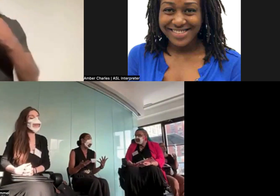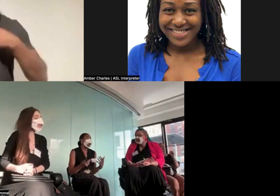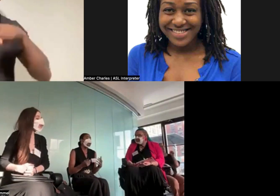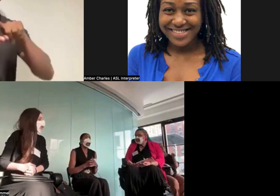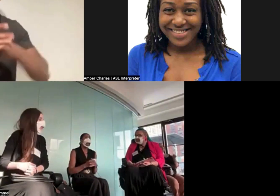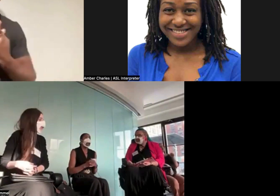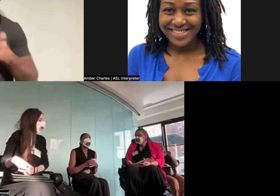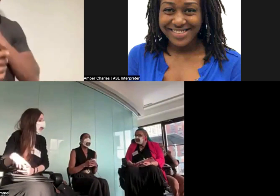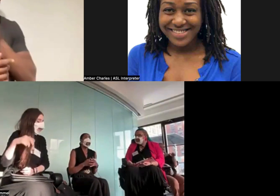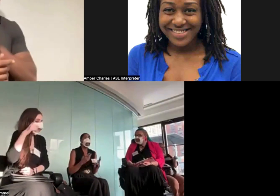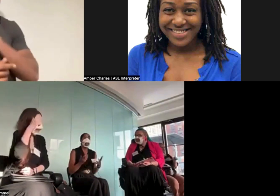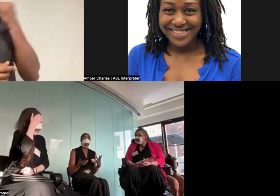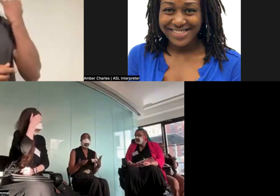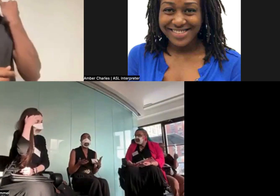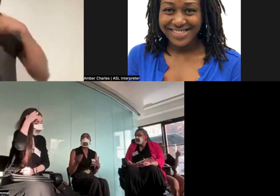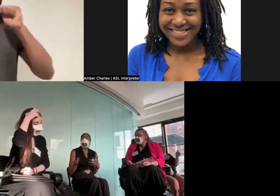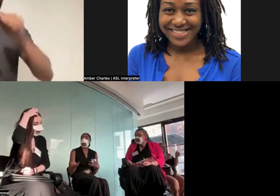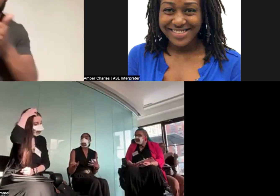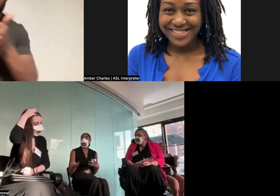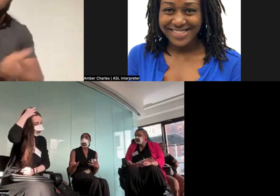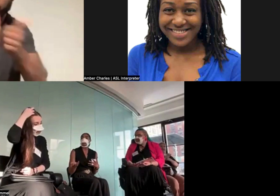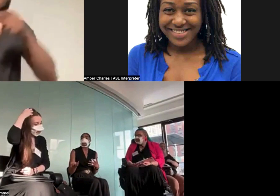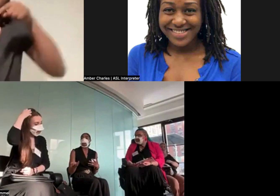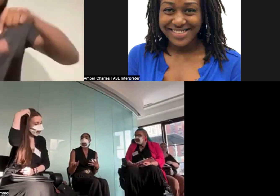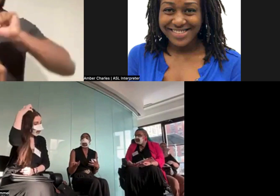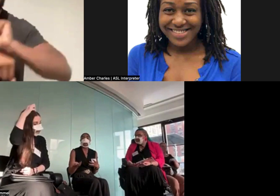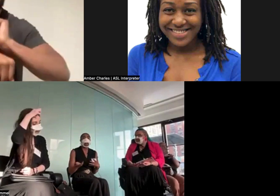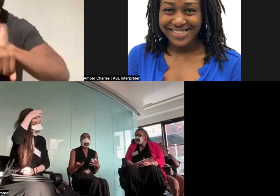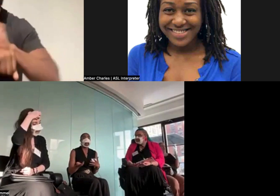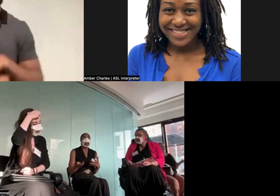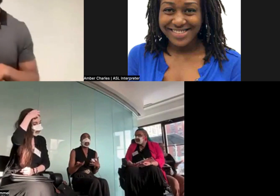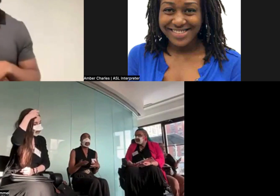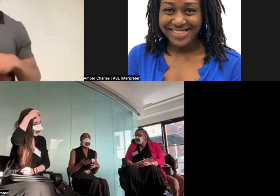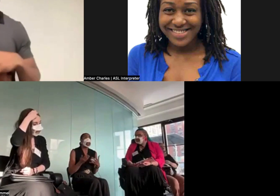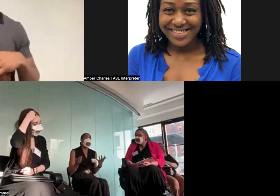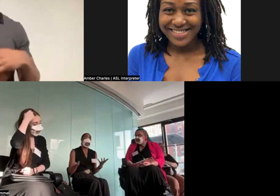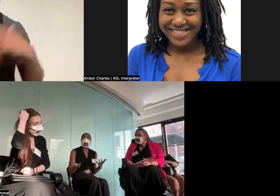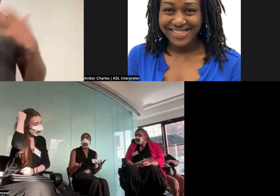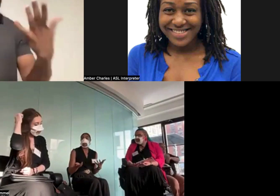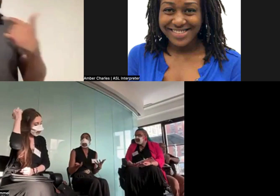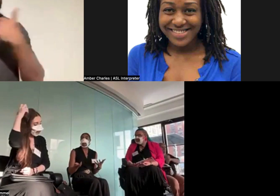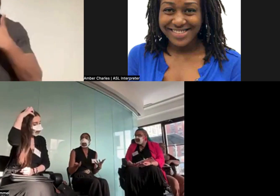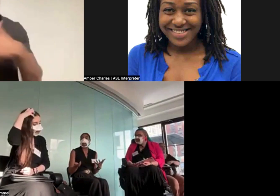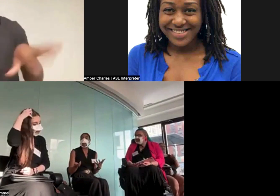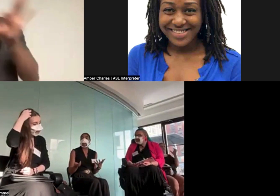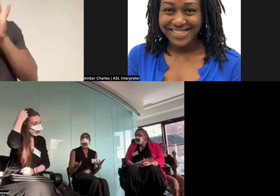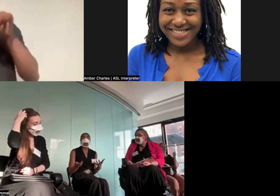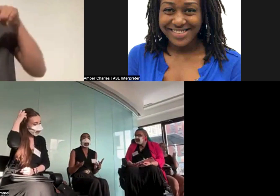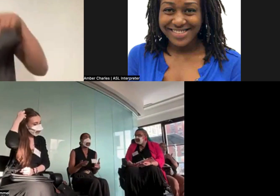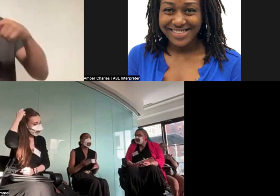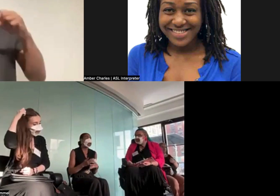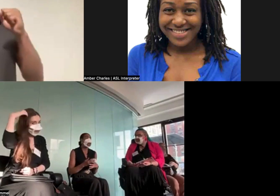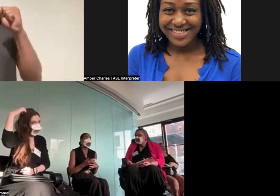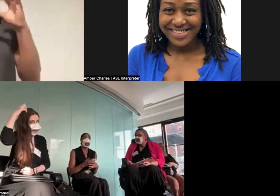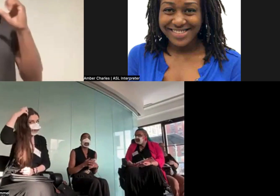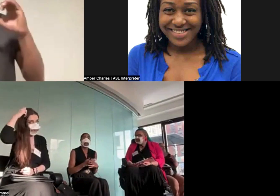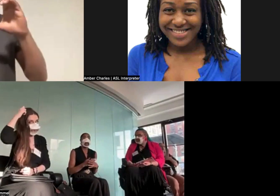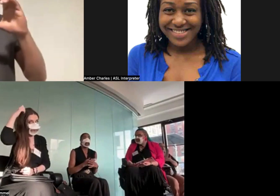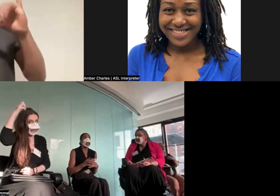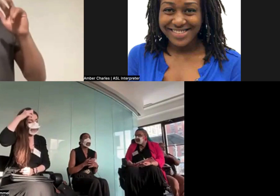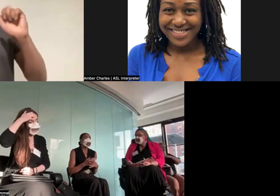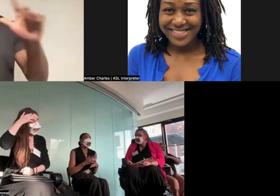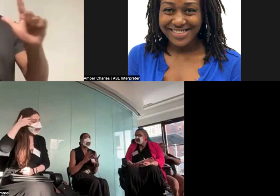pursuit. And in my job search, I found Eisenberg and Brown, and this is an amazing civil rights firm, and we help